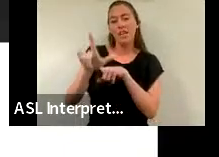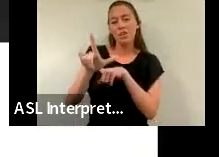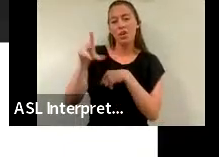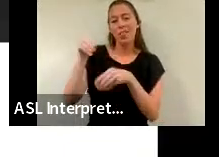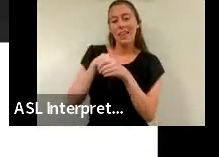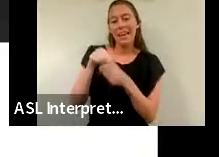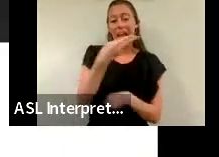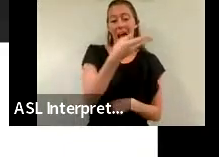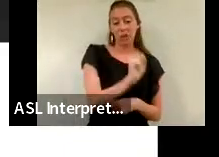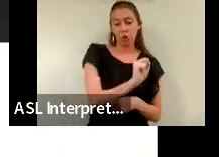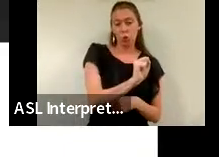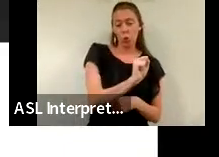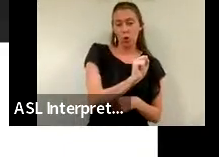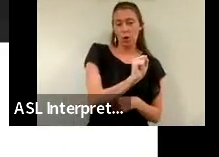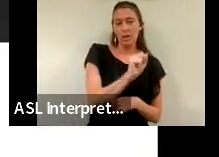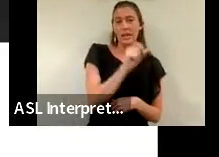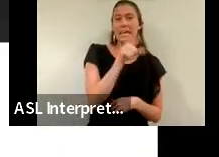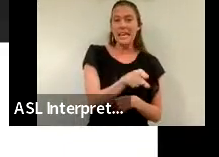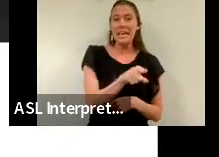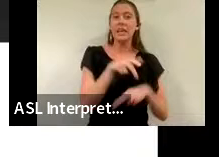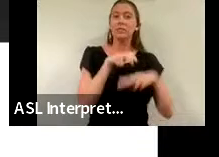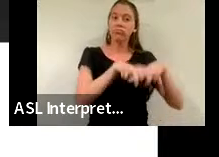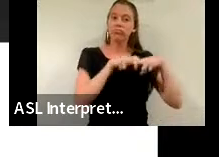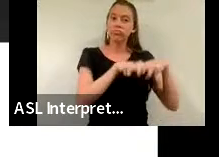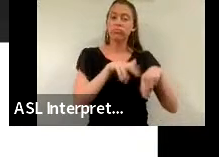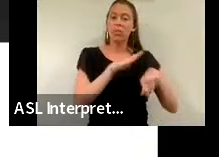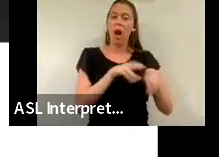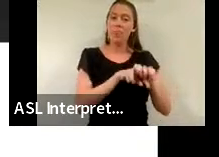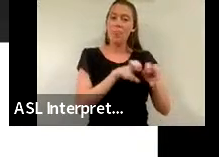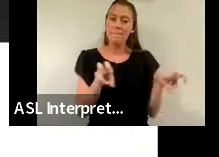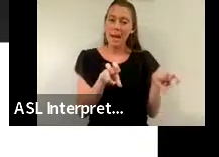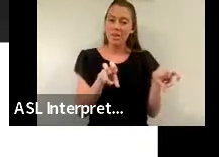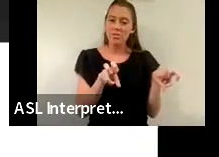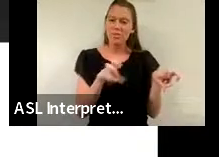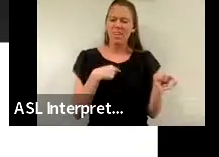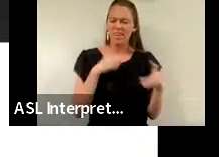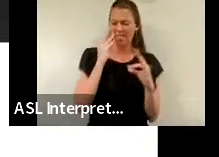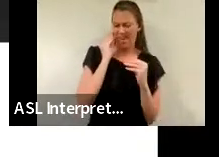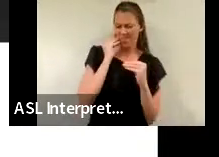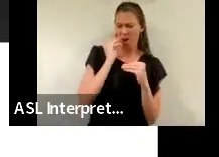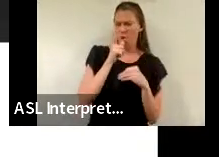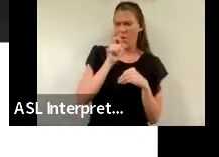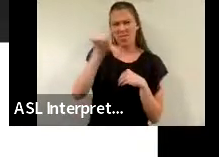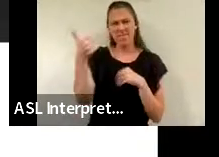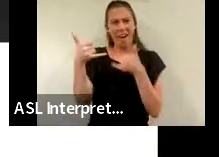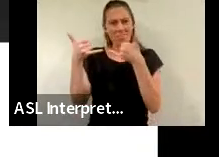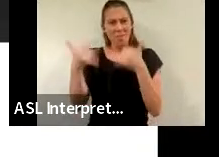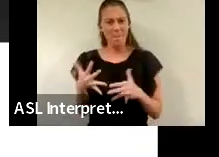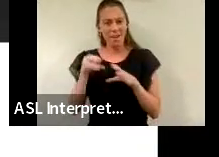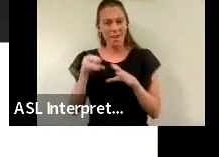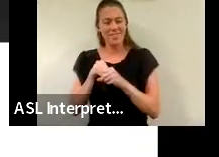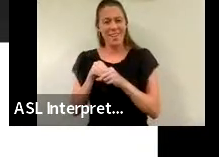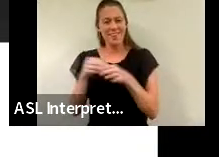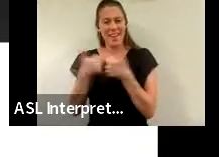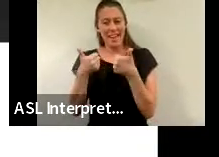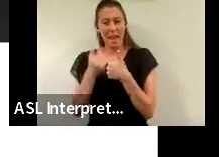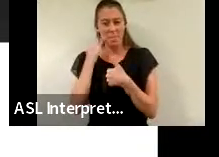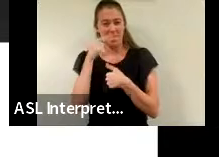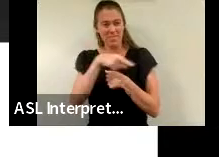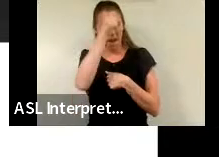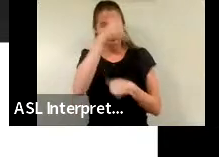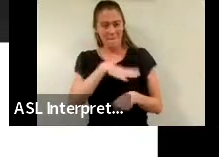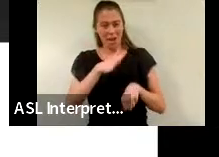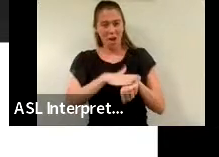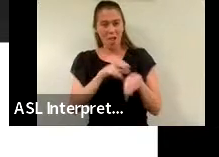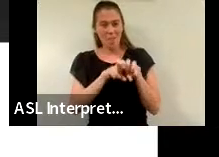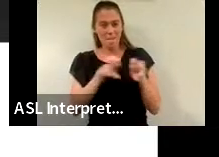bench. So I always wondered, like, who else was playing? Jesus. But he distinguished himself as